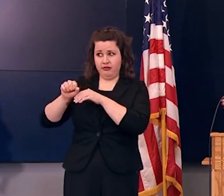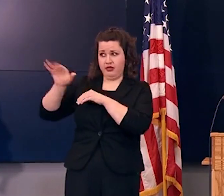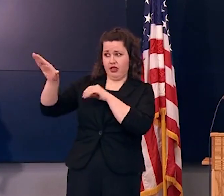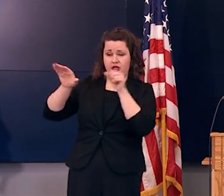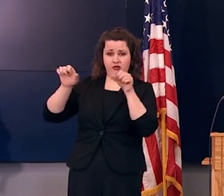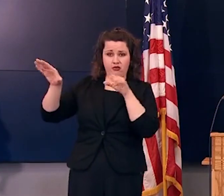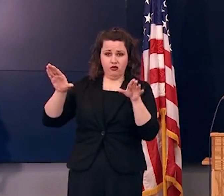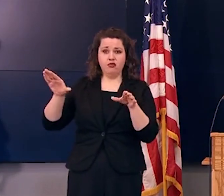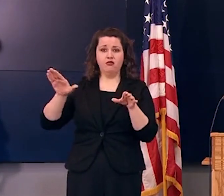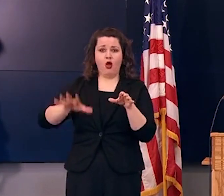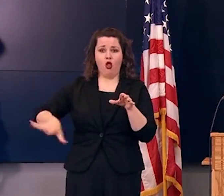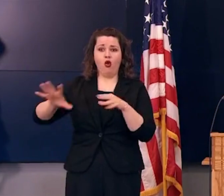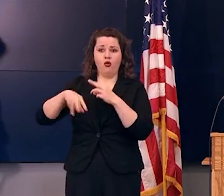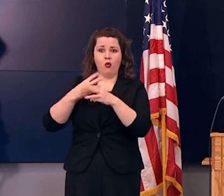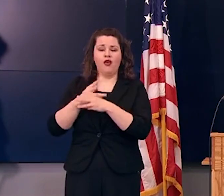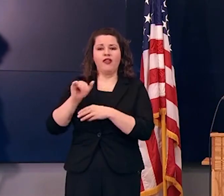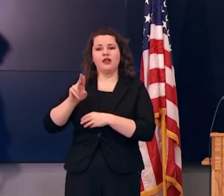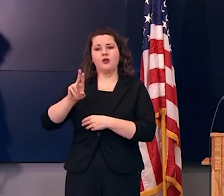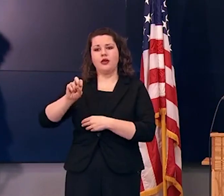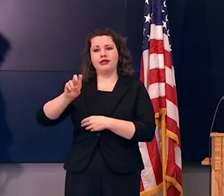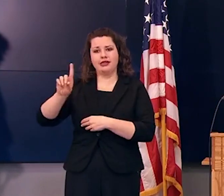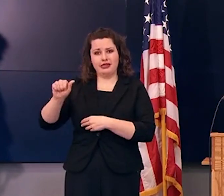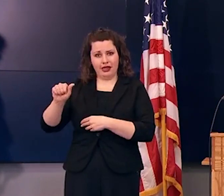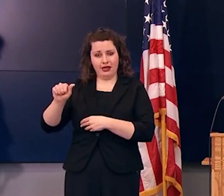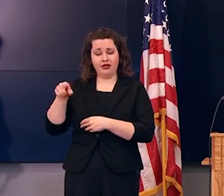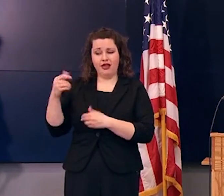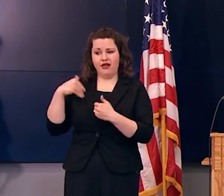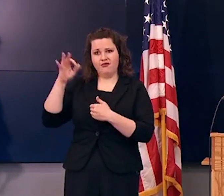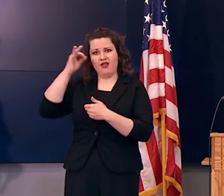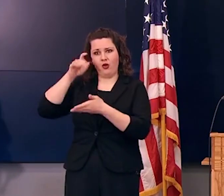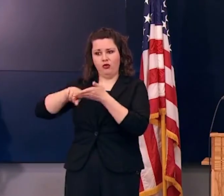and across the world, that is done through USDA, and they have federal